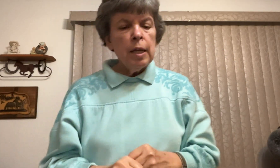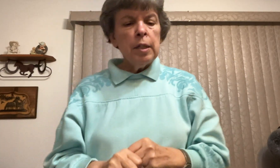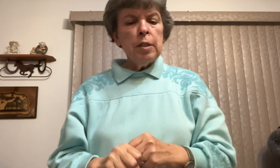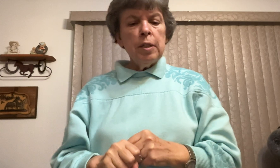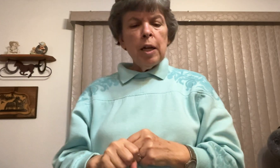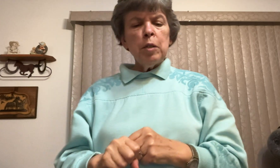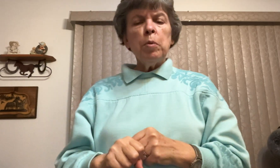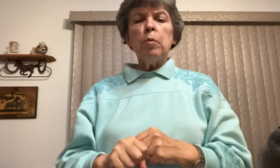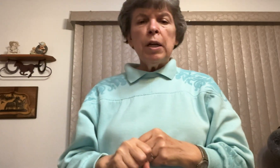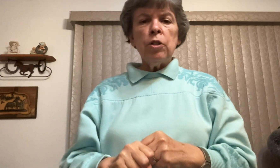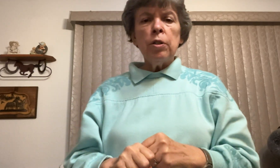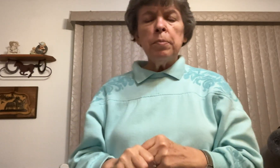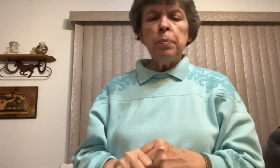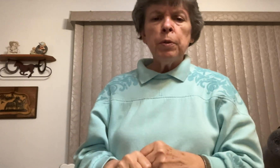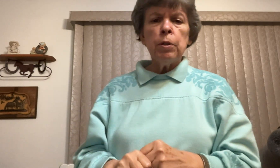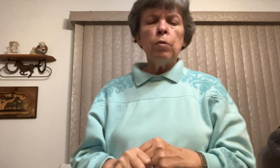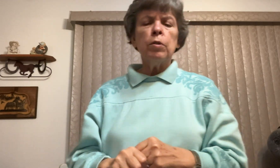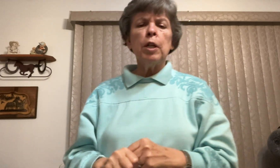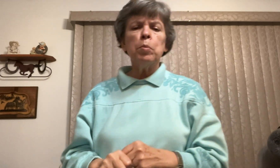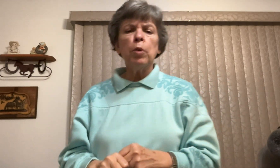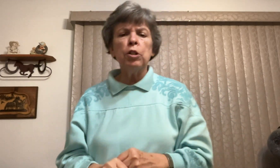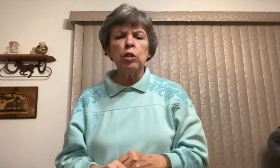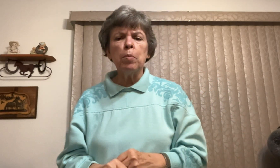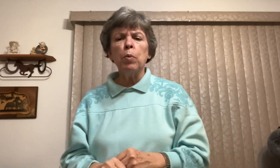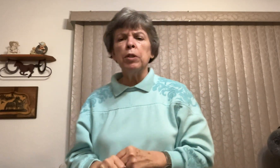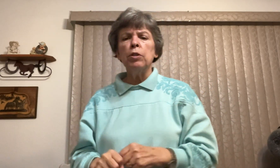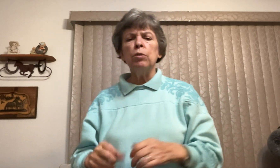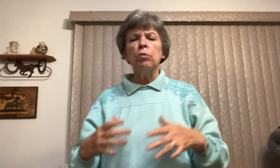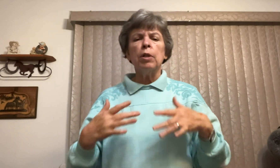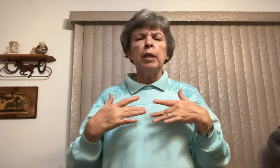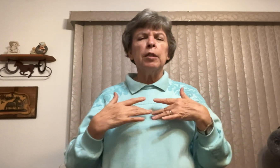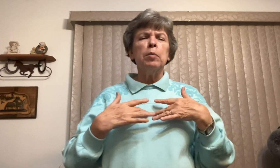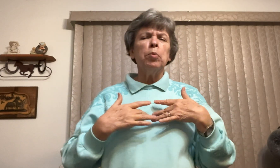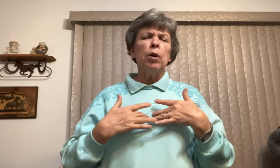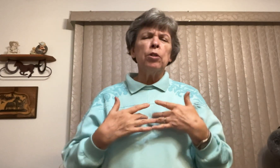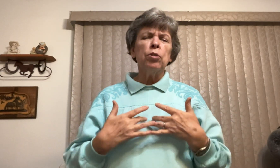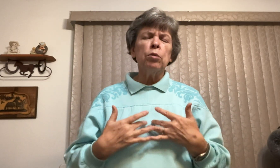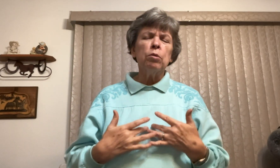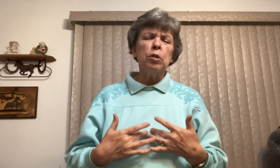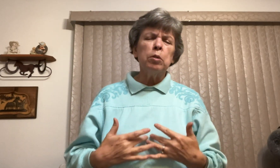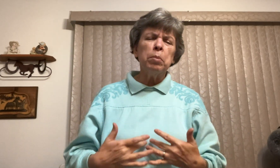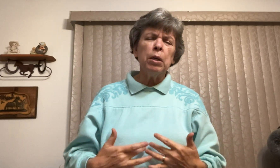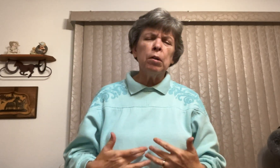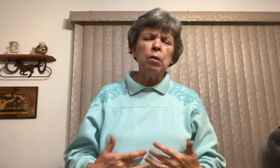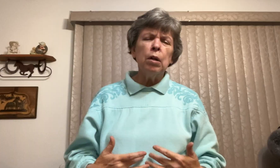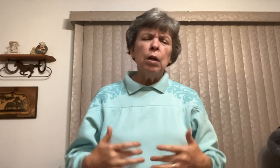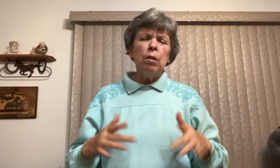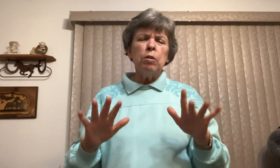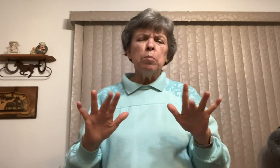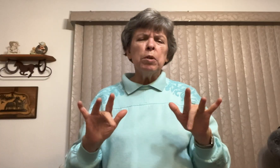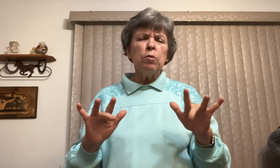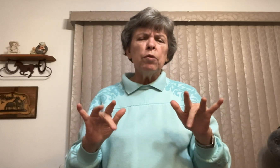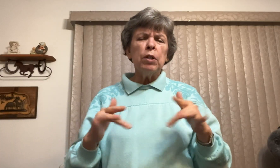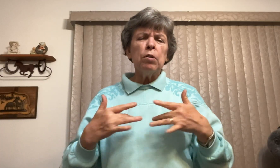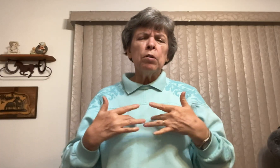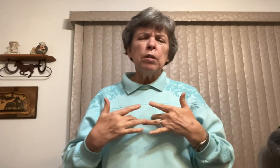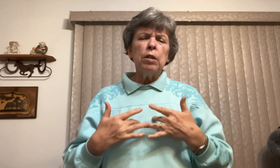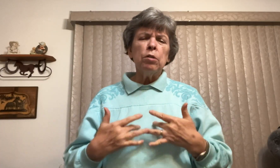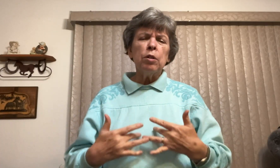In desperation, so for desperation, I'm going to use like depression or despair, your middle finger, and you're